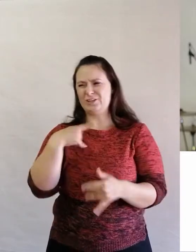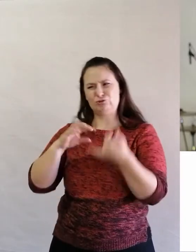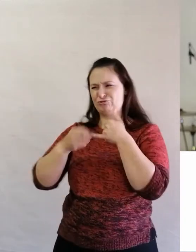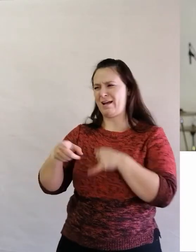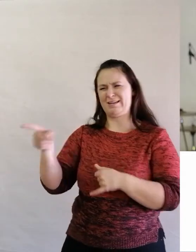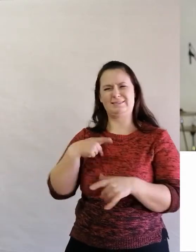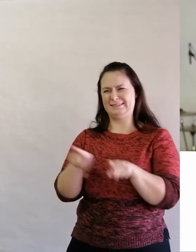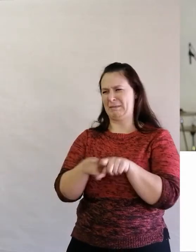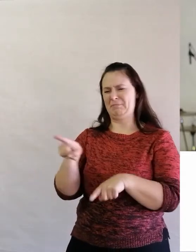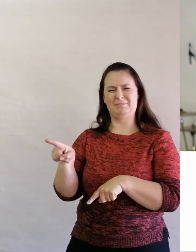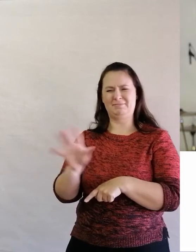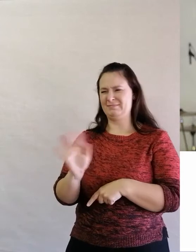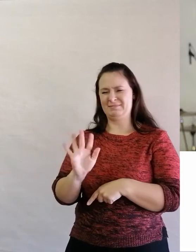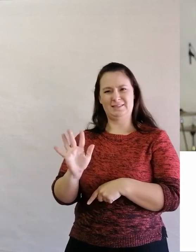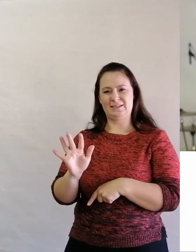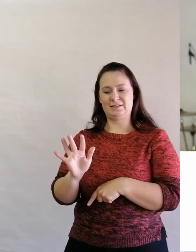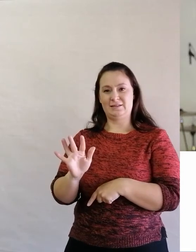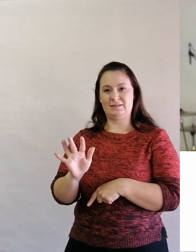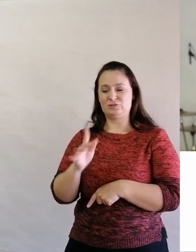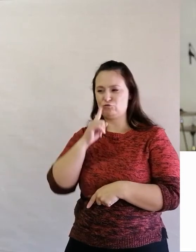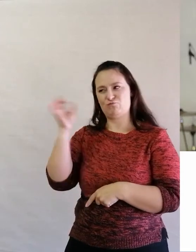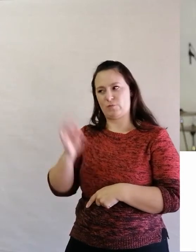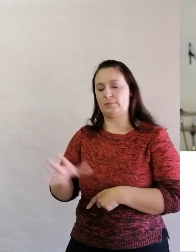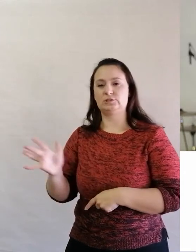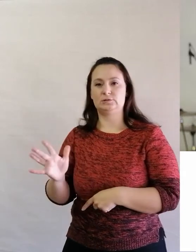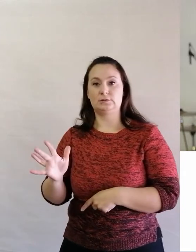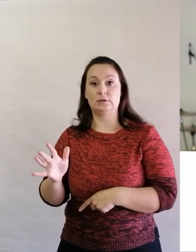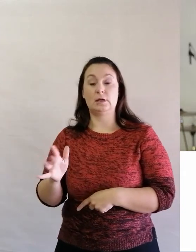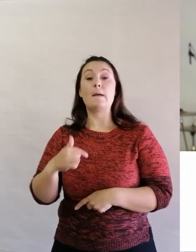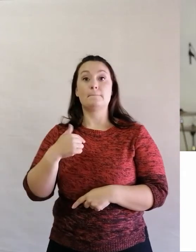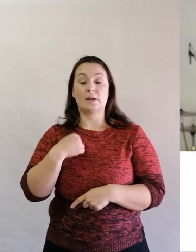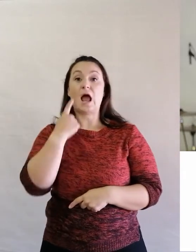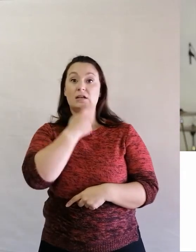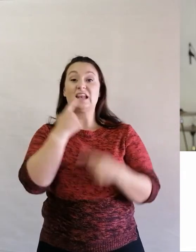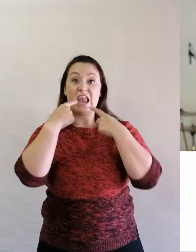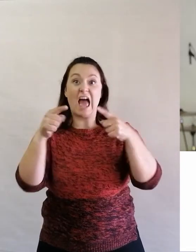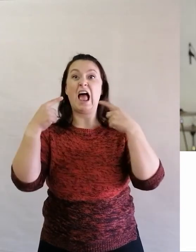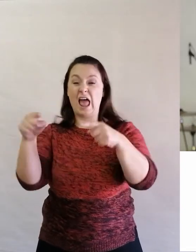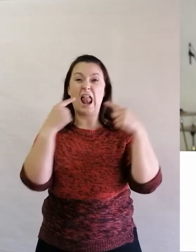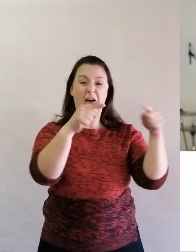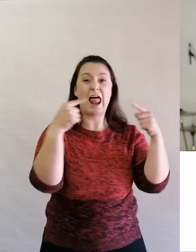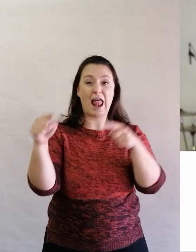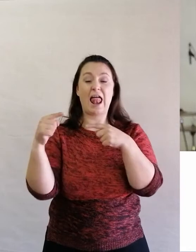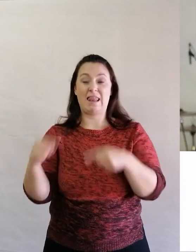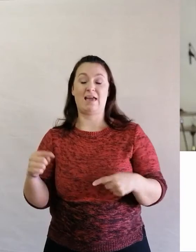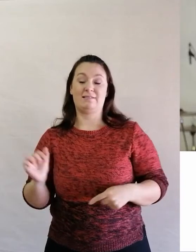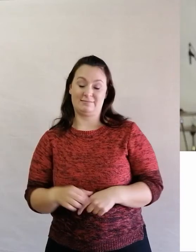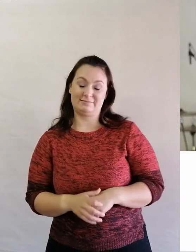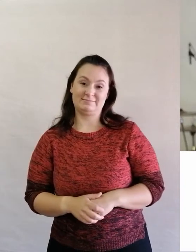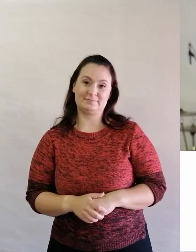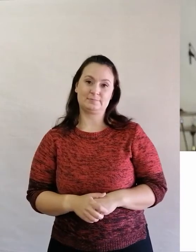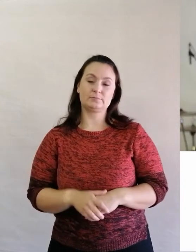It's rubbish. And I kind of had to work through that. But I became a loudmouth for Jesus. I really did. And